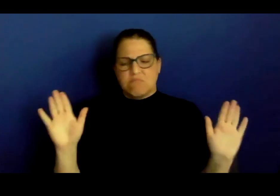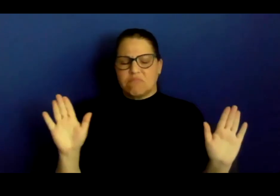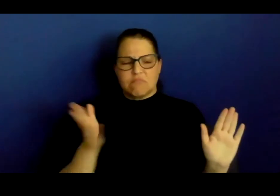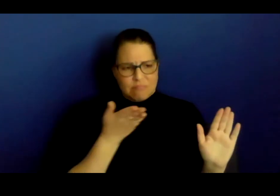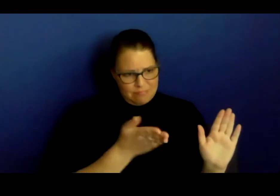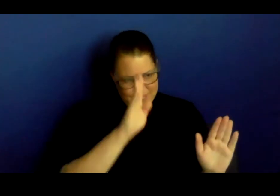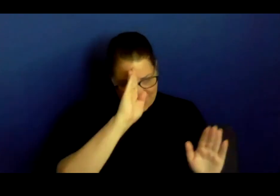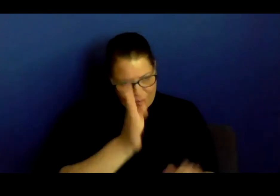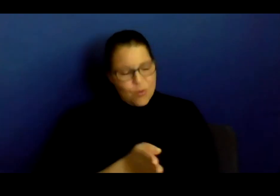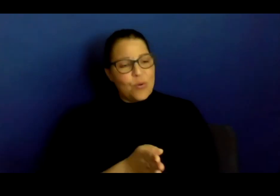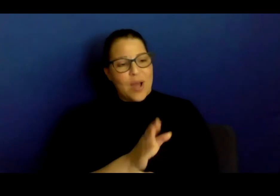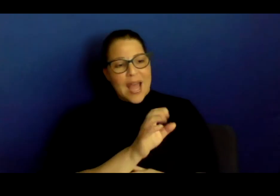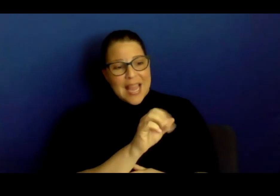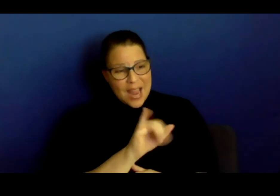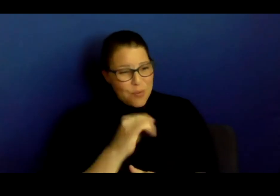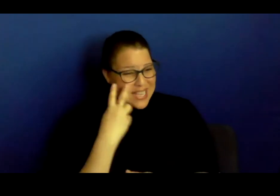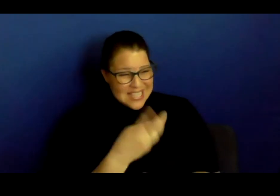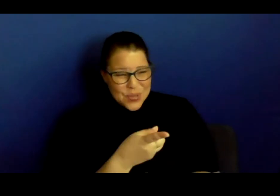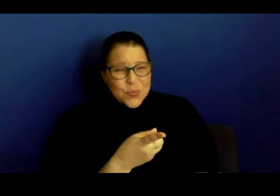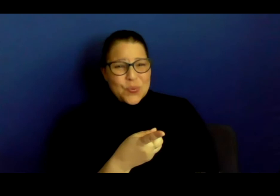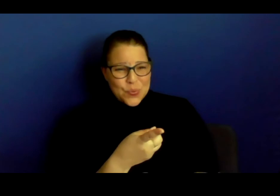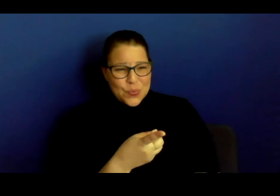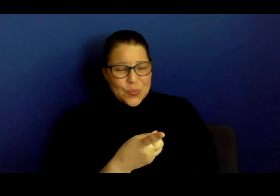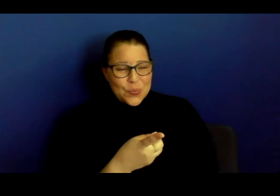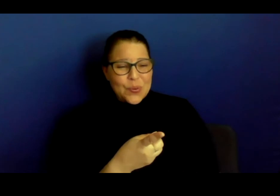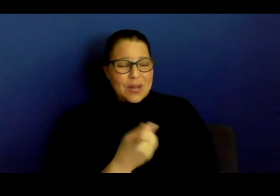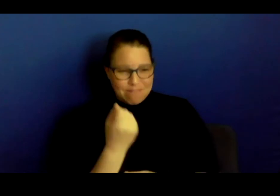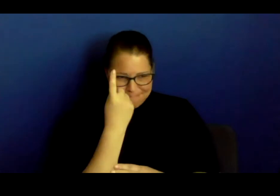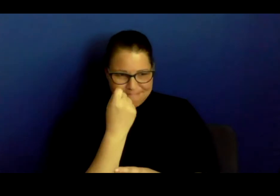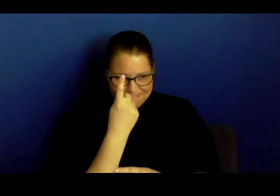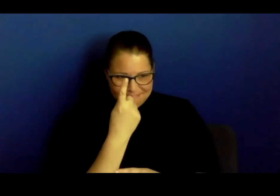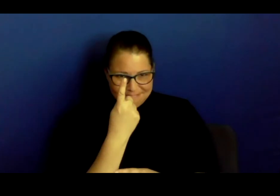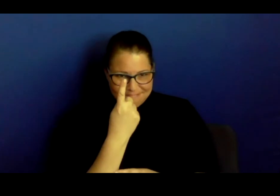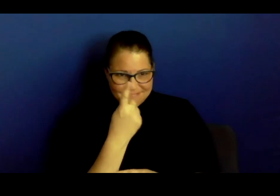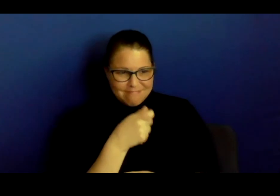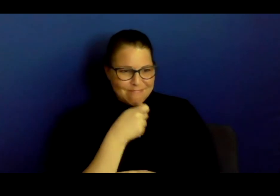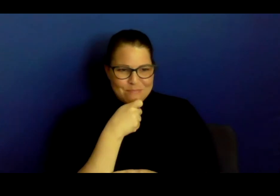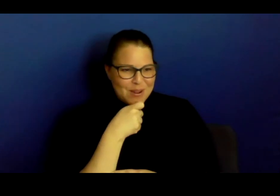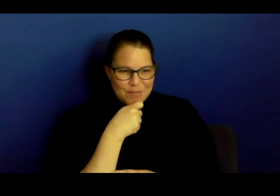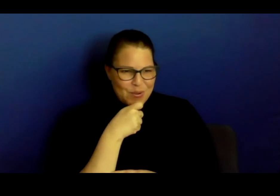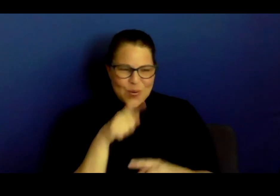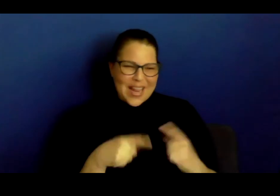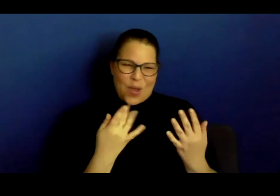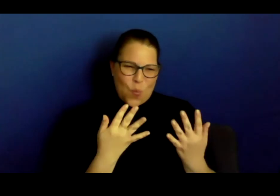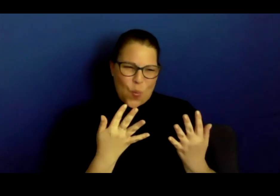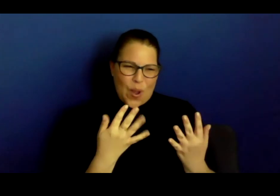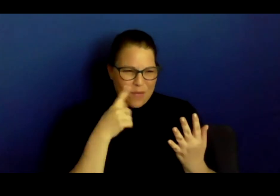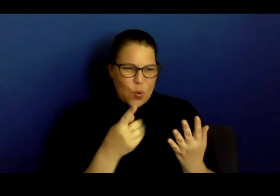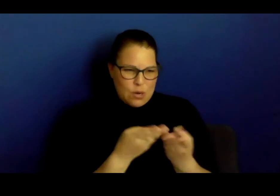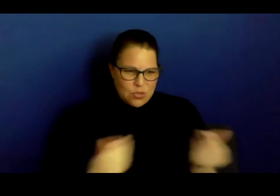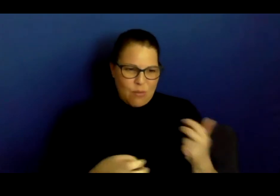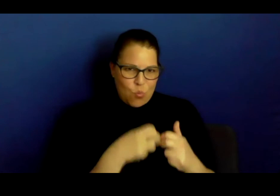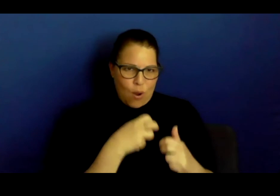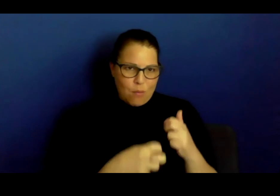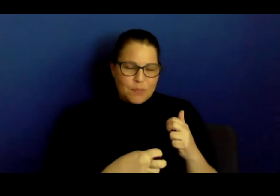her. I tell her, Carrie, I see you, I hear you, but I cannot keep waiting for you right now, right? So